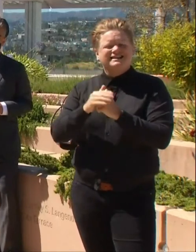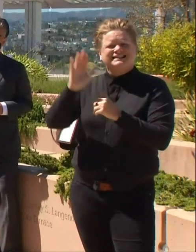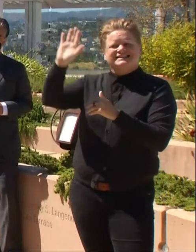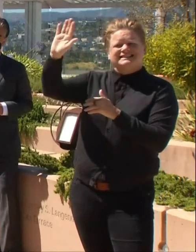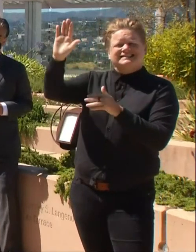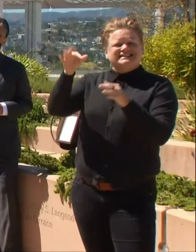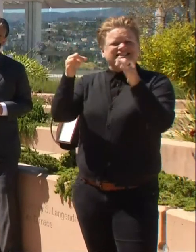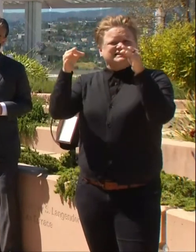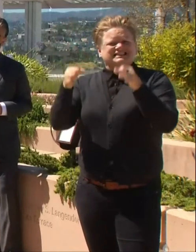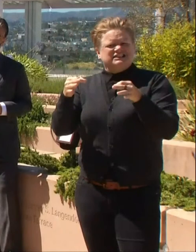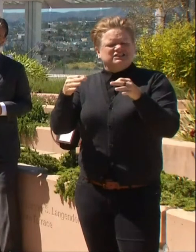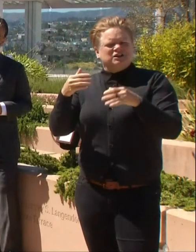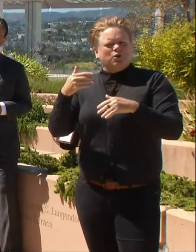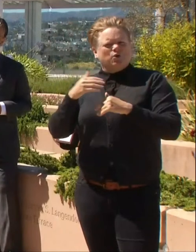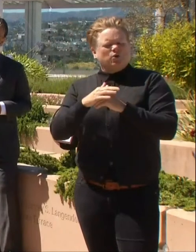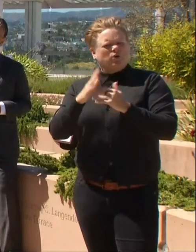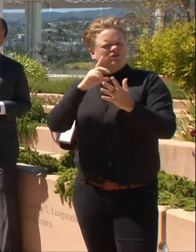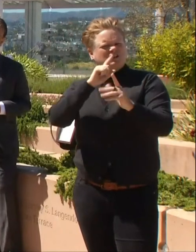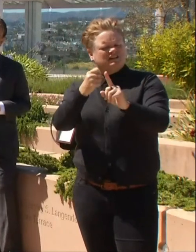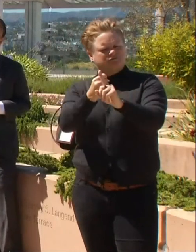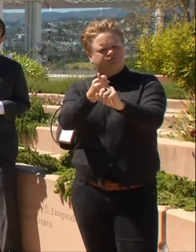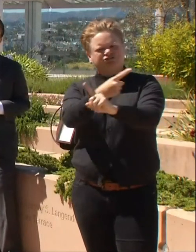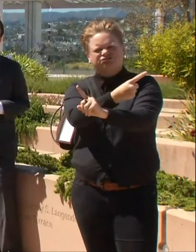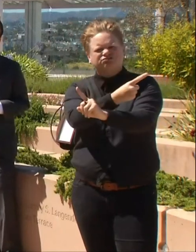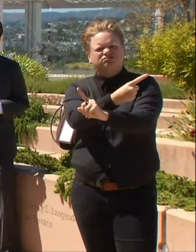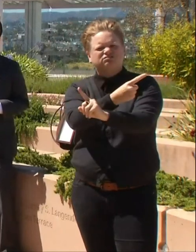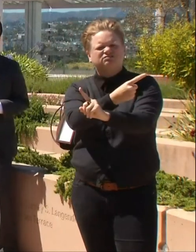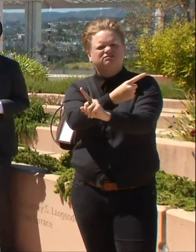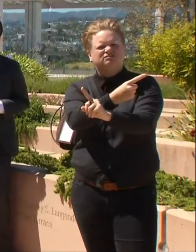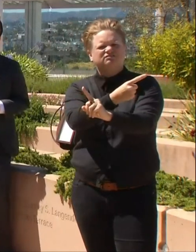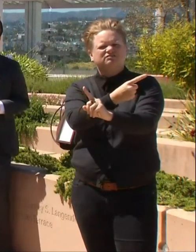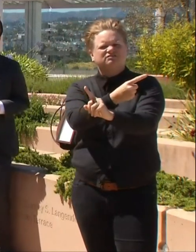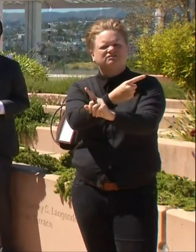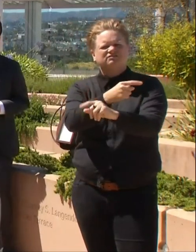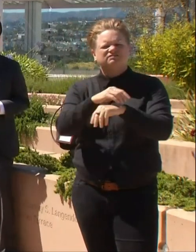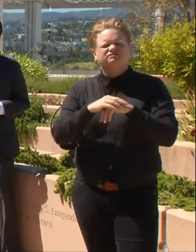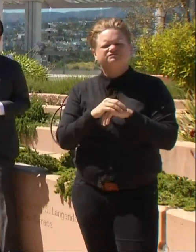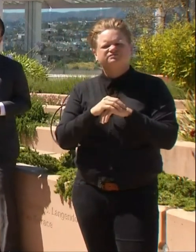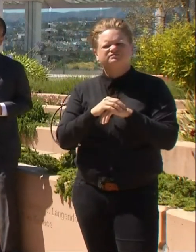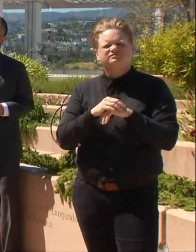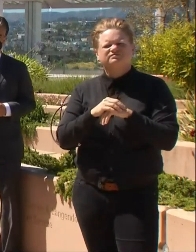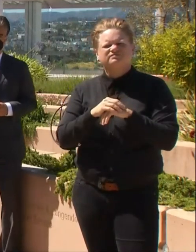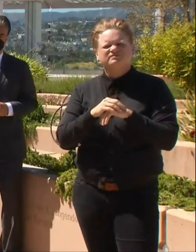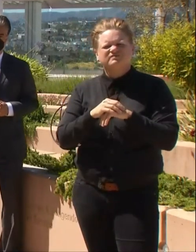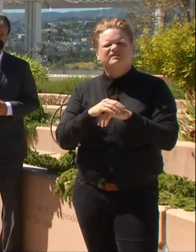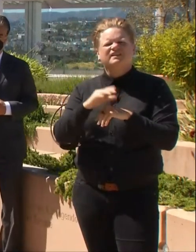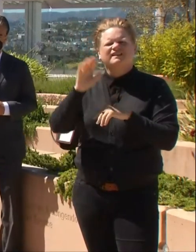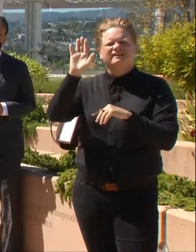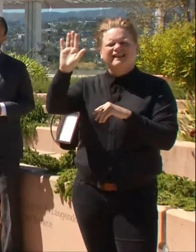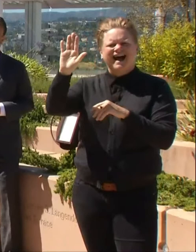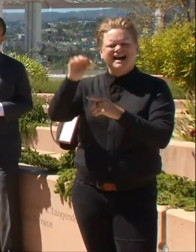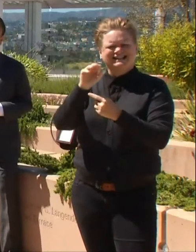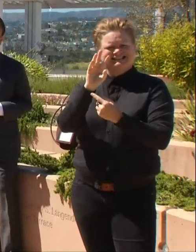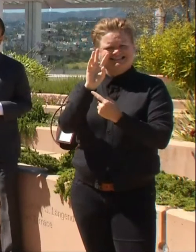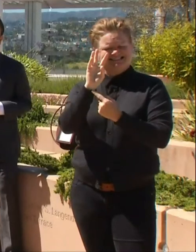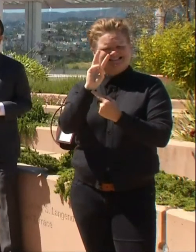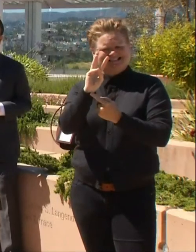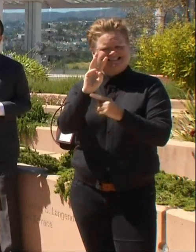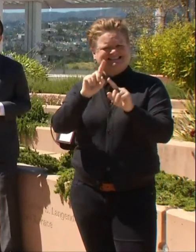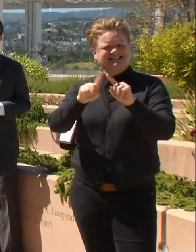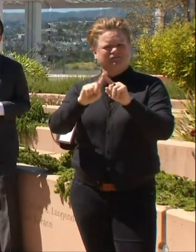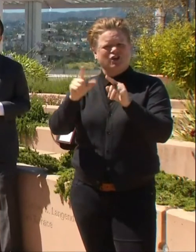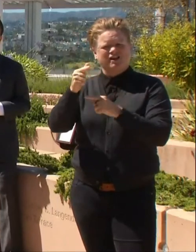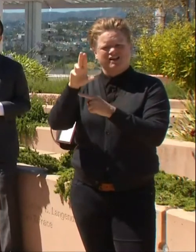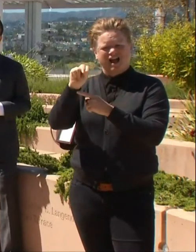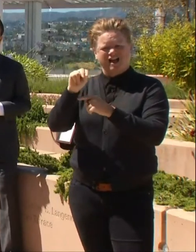six other federal court decisions, federal and appellate court decisions, which uphold similar regulations to California's assault